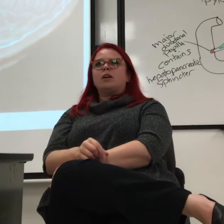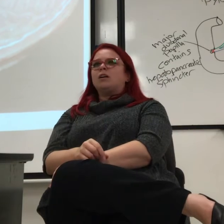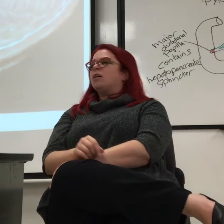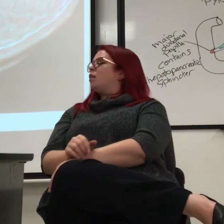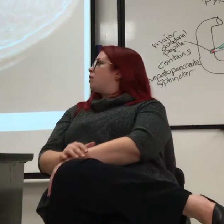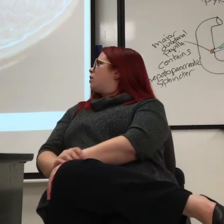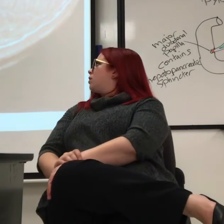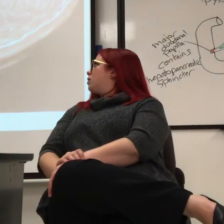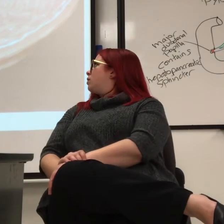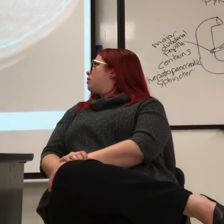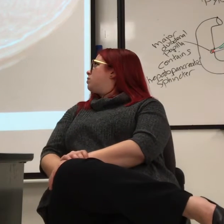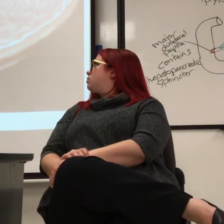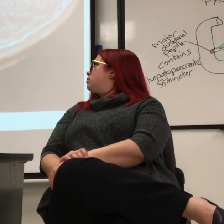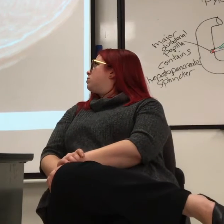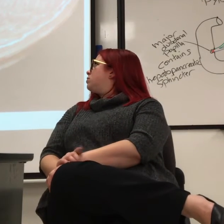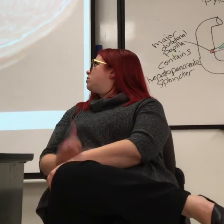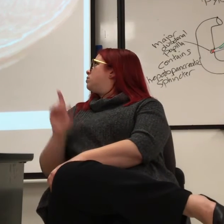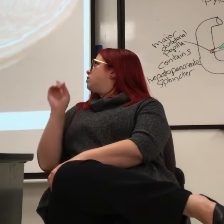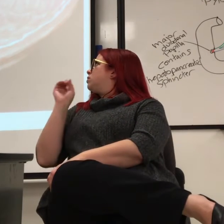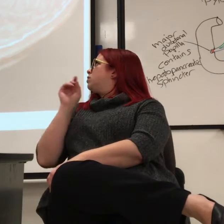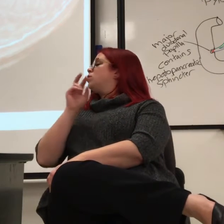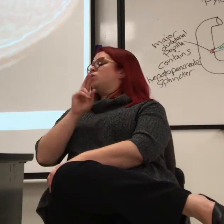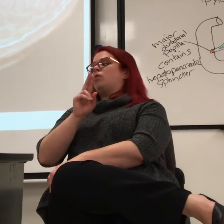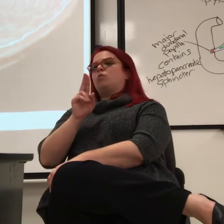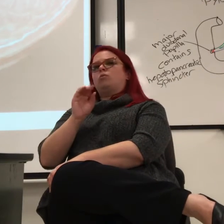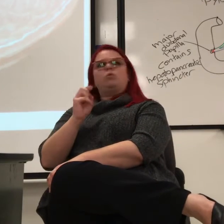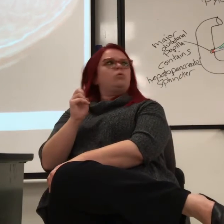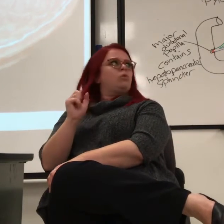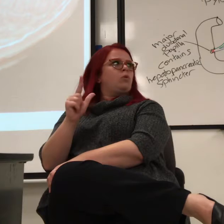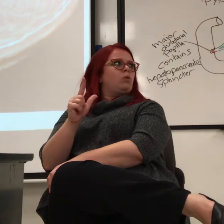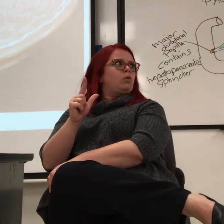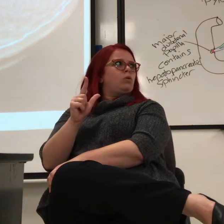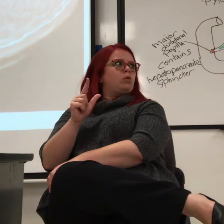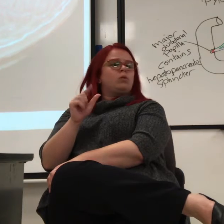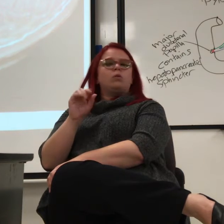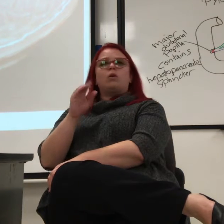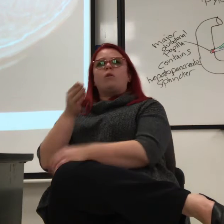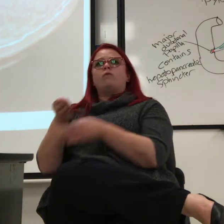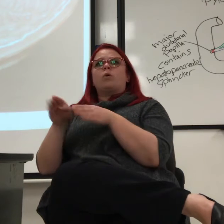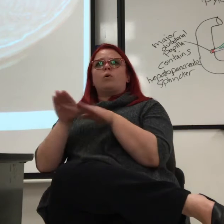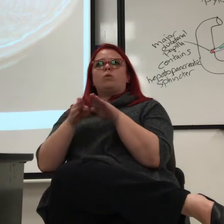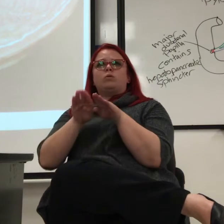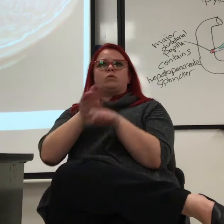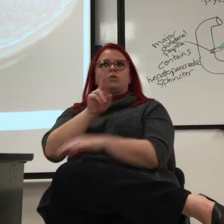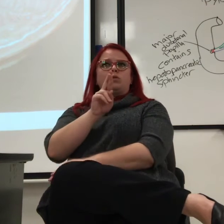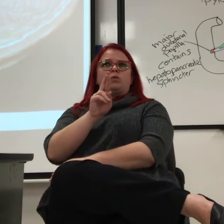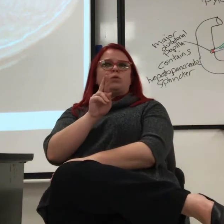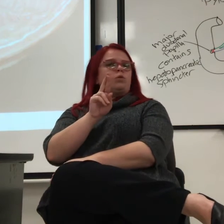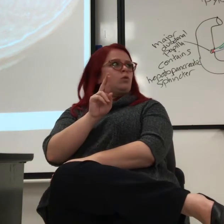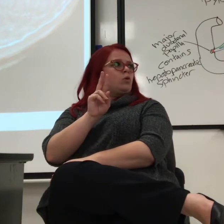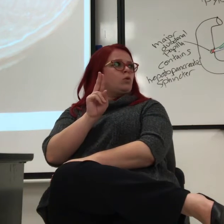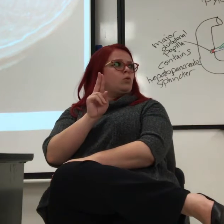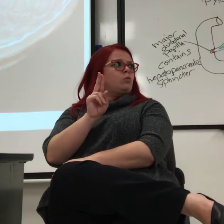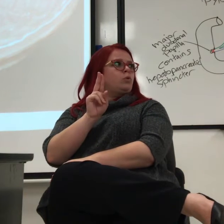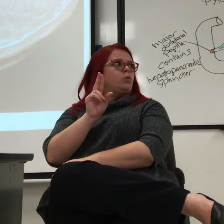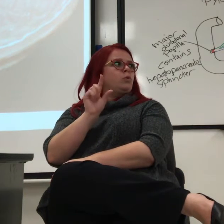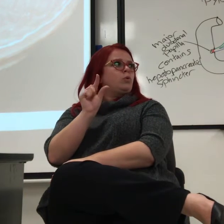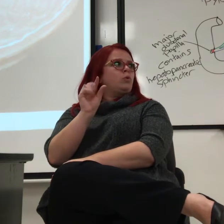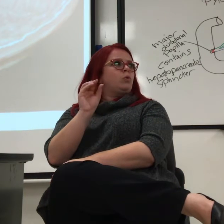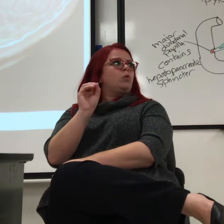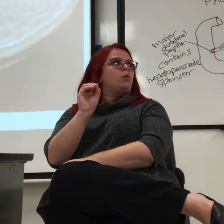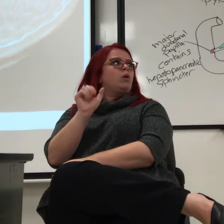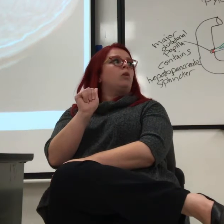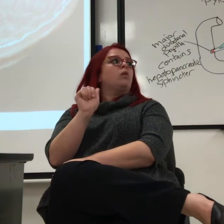vein. Here's the rugal folds. Okay, if I say identify folds, where are you going to put it? Put plica.